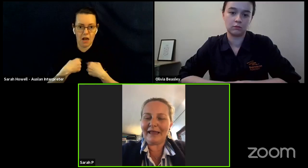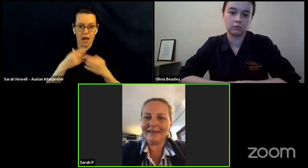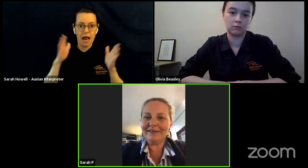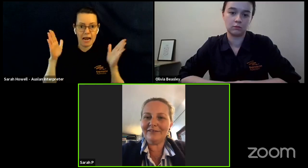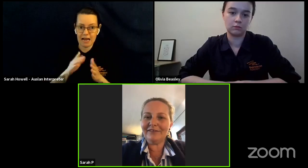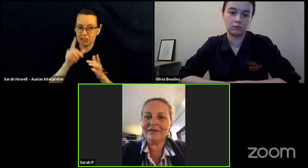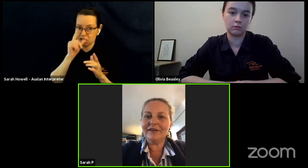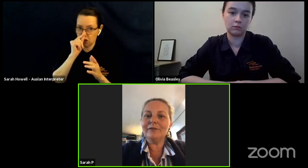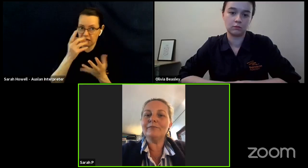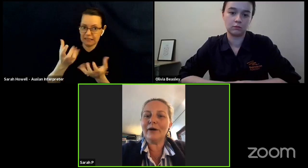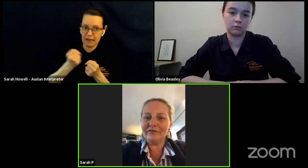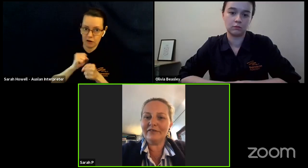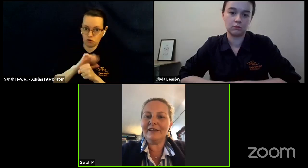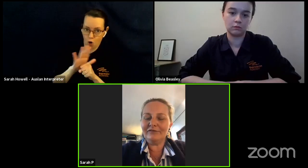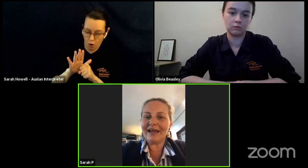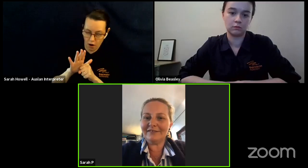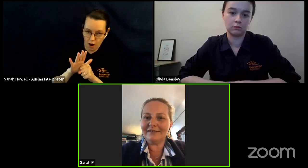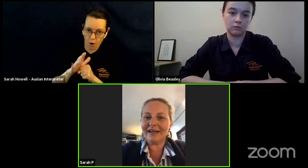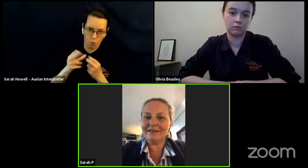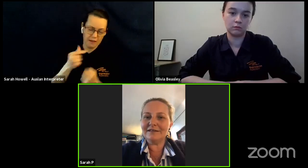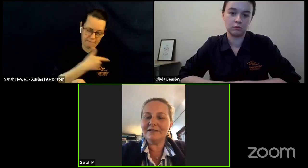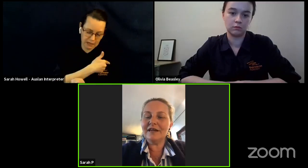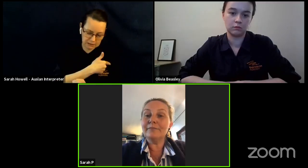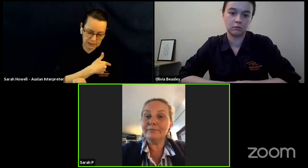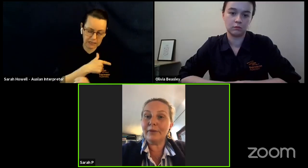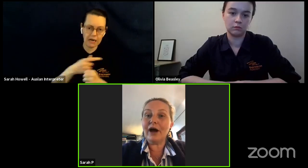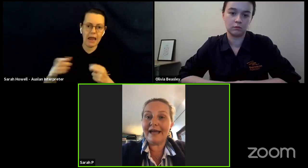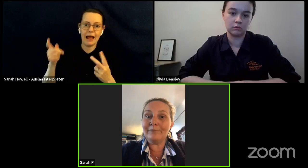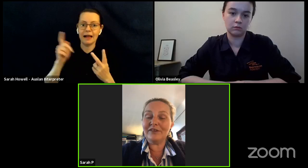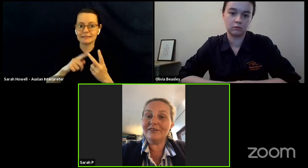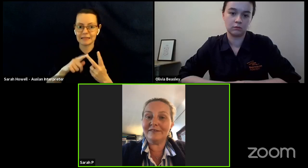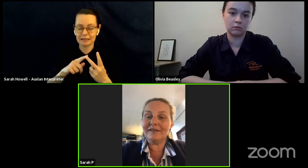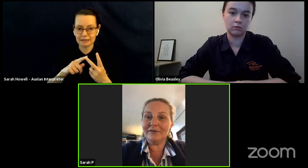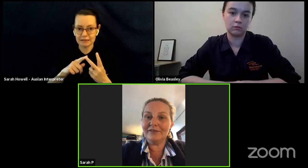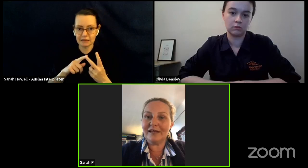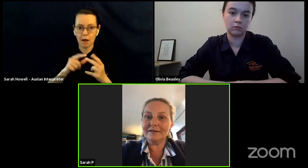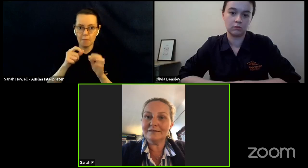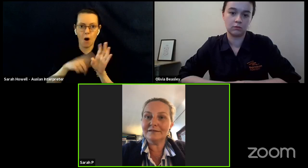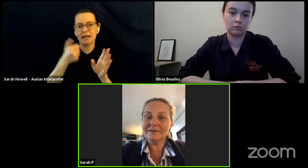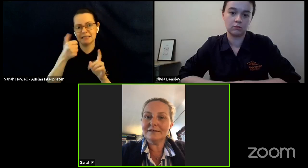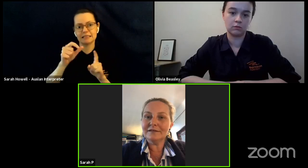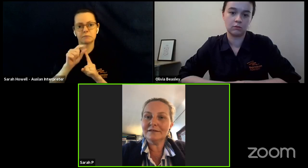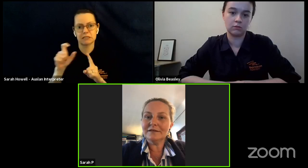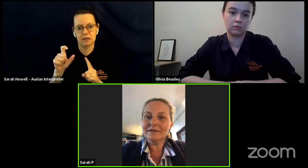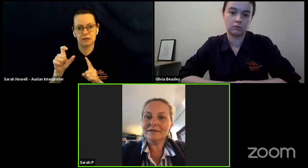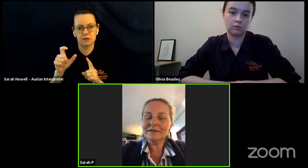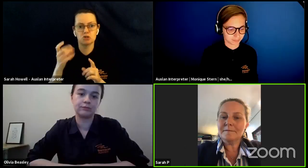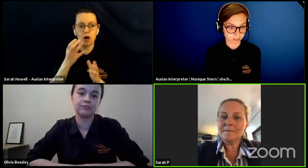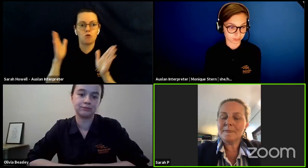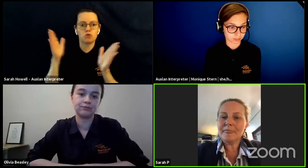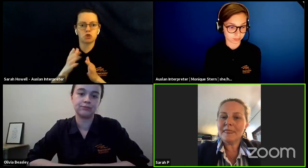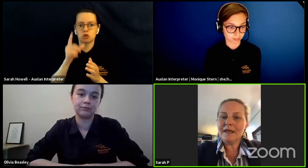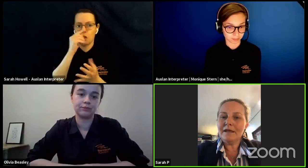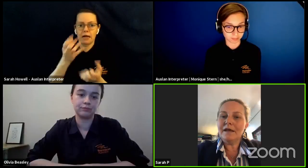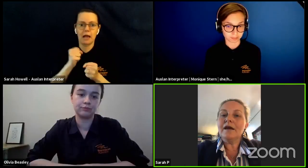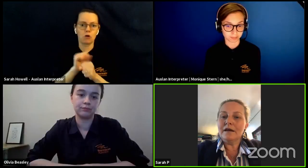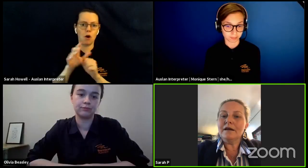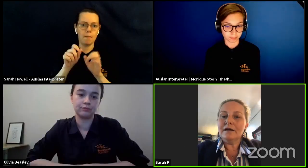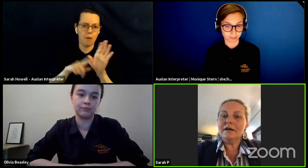in the first place by being vaccinated by up to 60%.